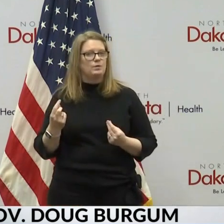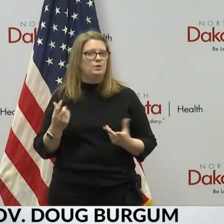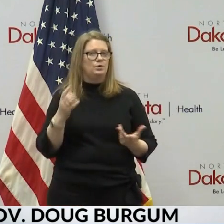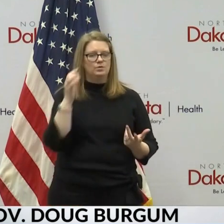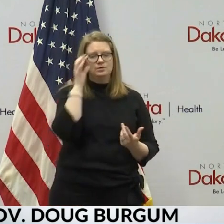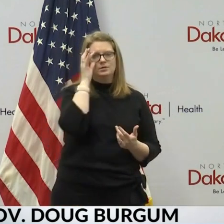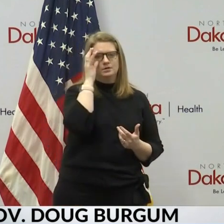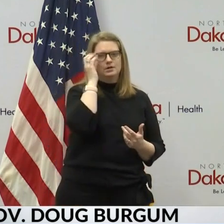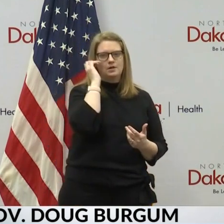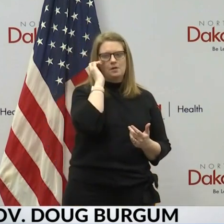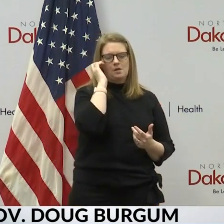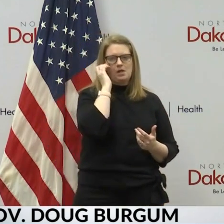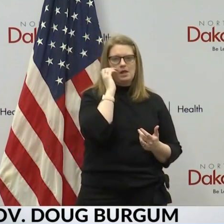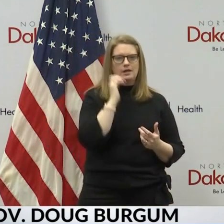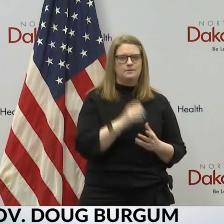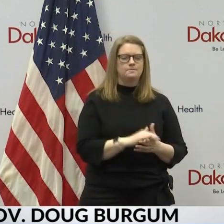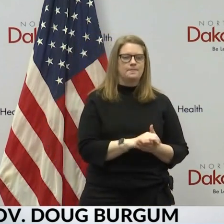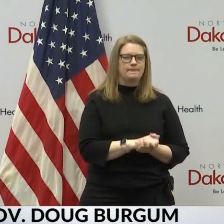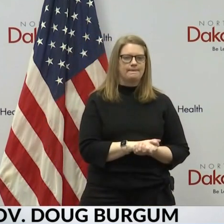Well, I think this is